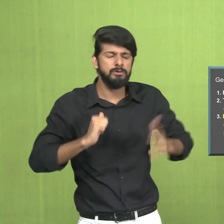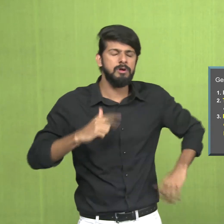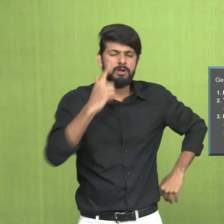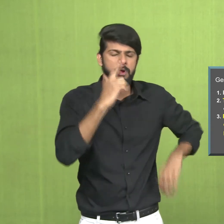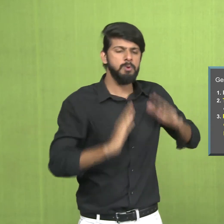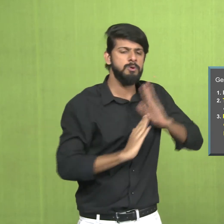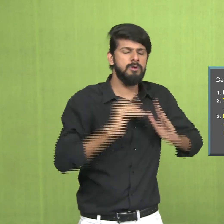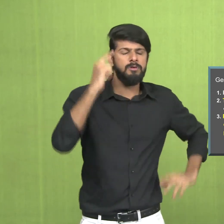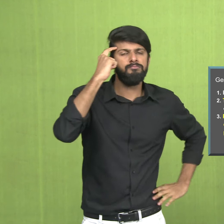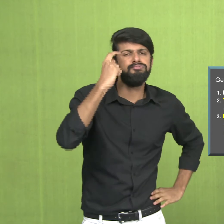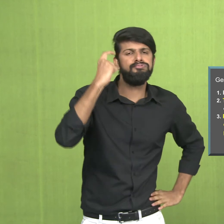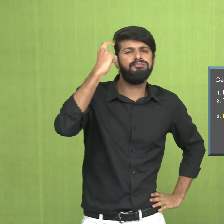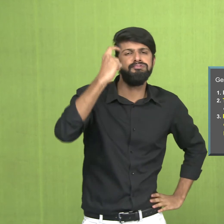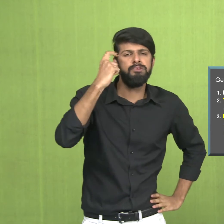That is what the posture indicates.